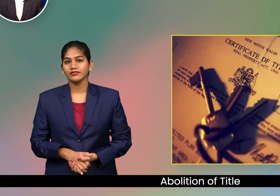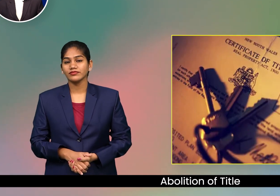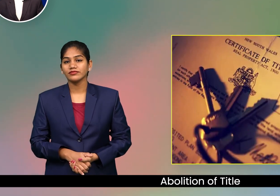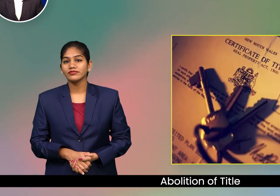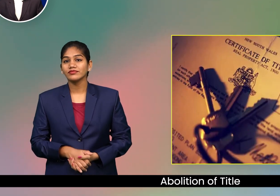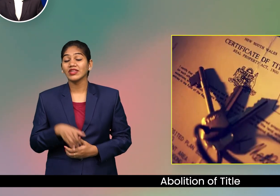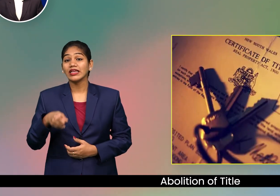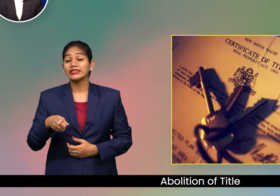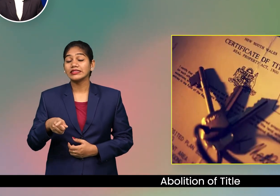Abolition of title.